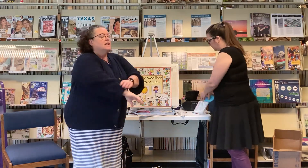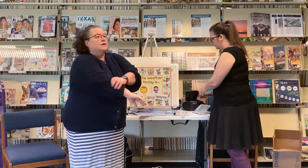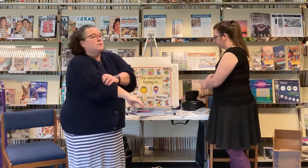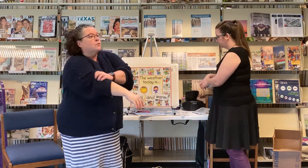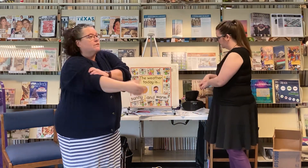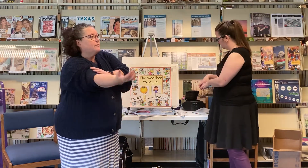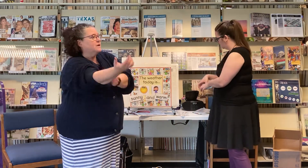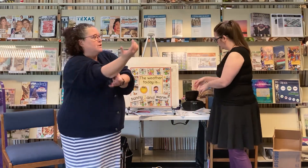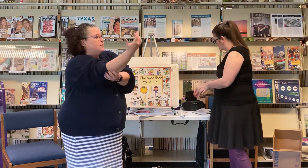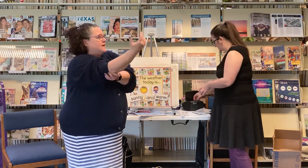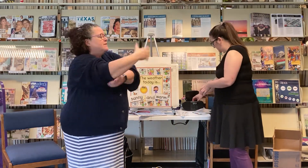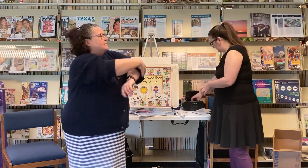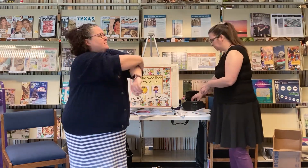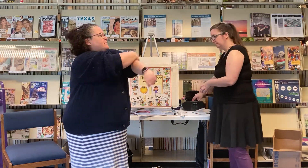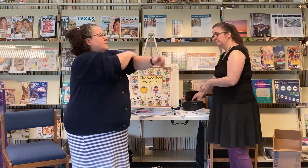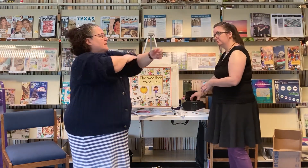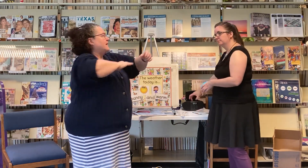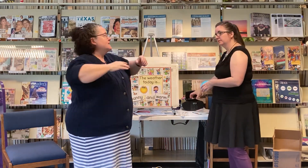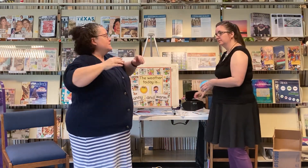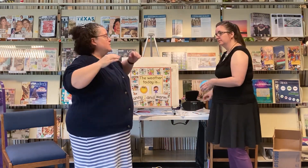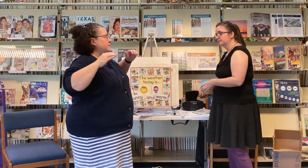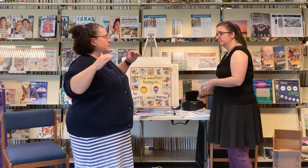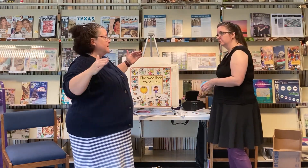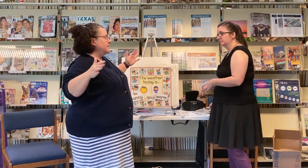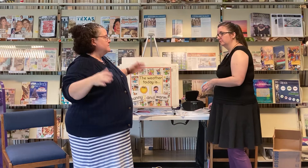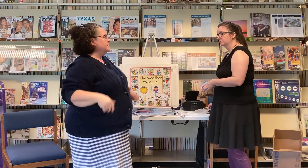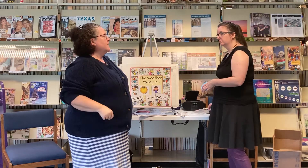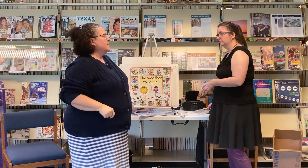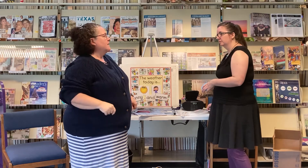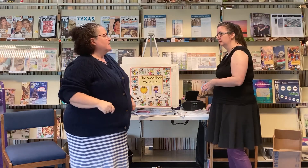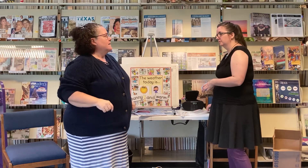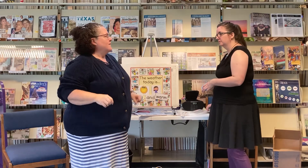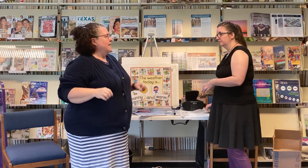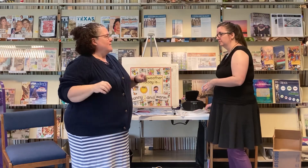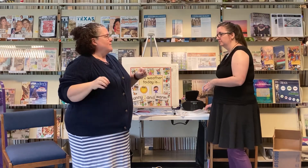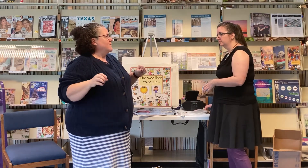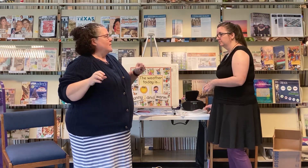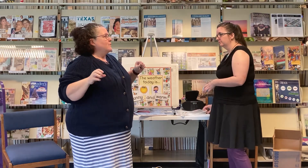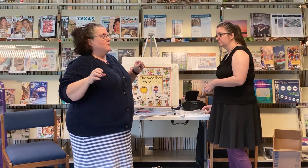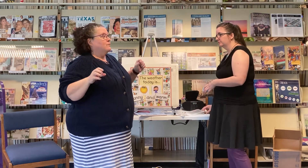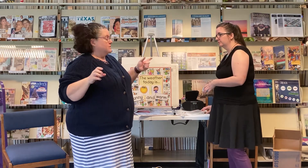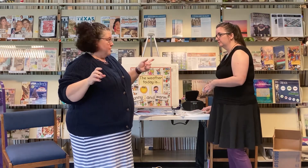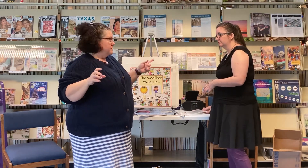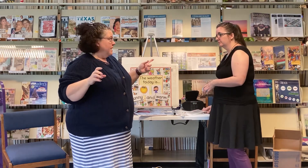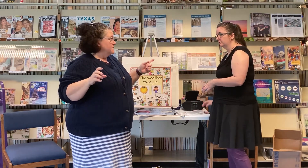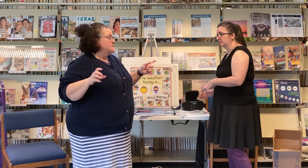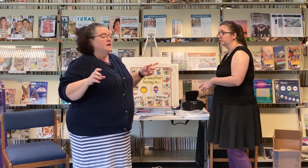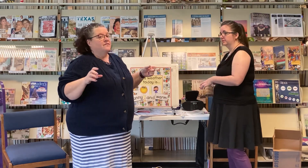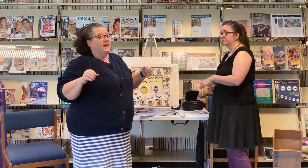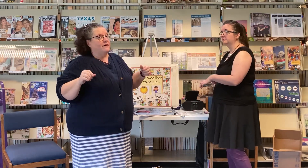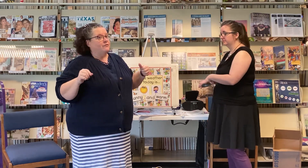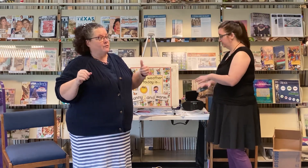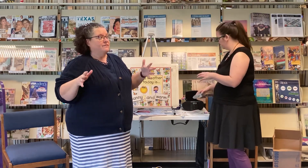that we're more familiar with. Yep. They get to be really big. They turtles, yes. Okay. They have three